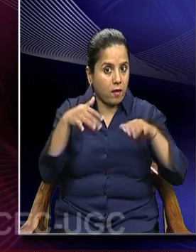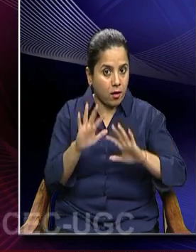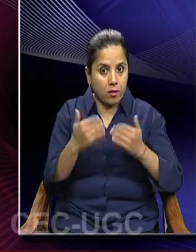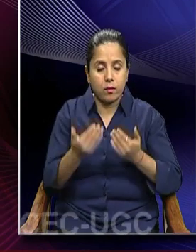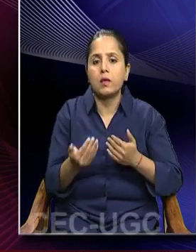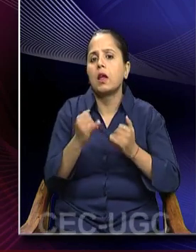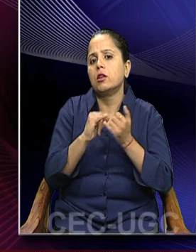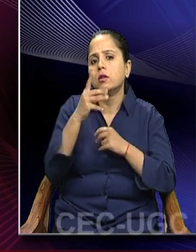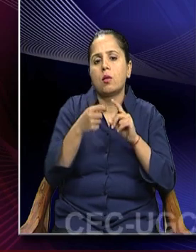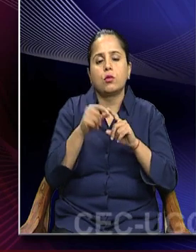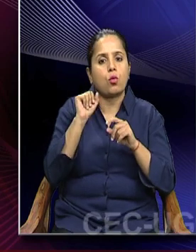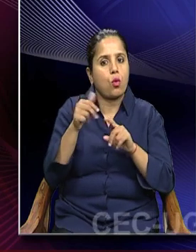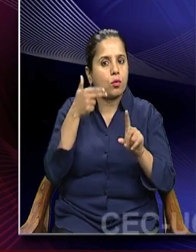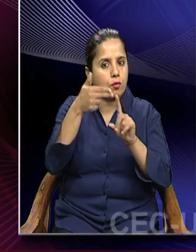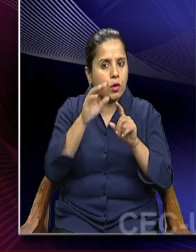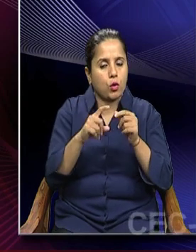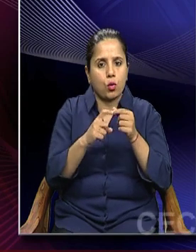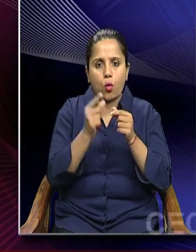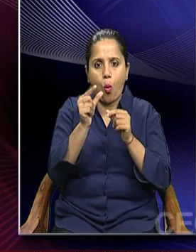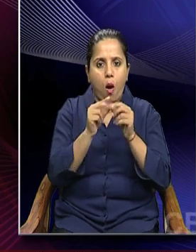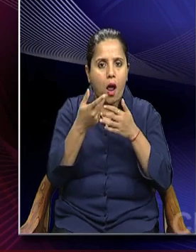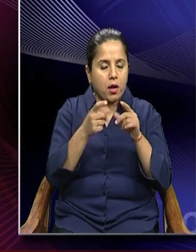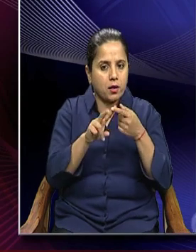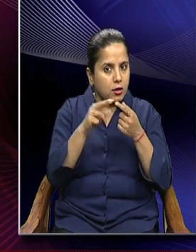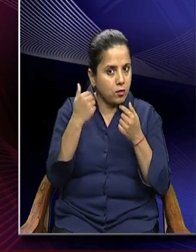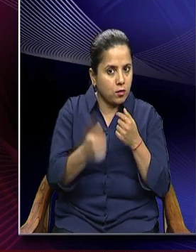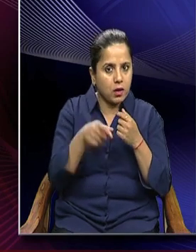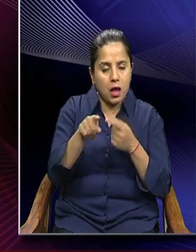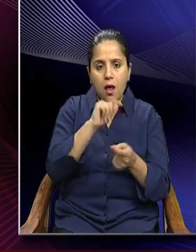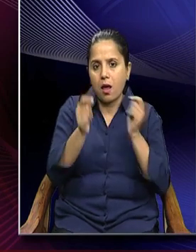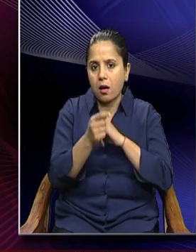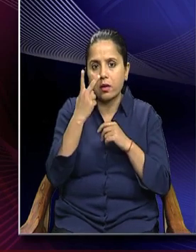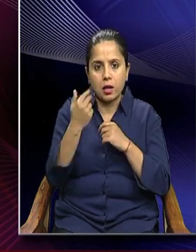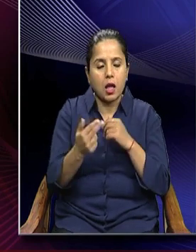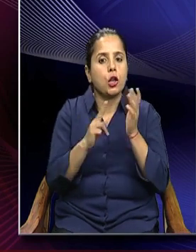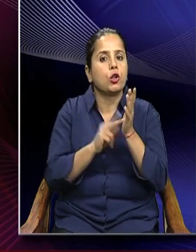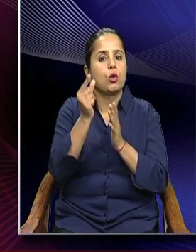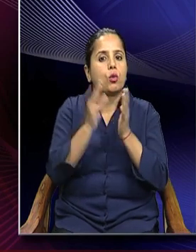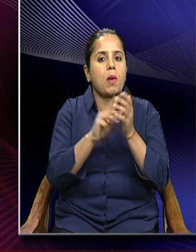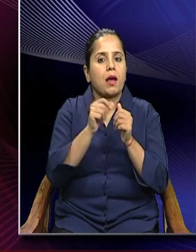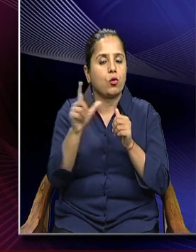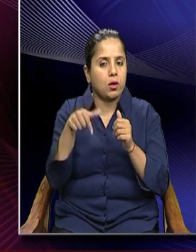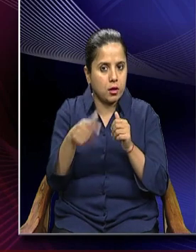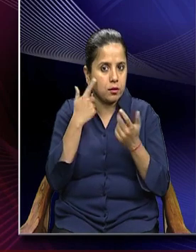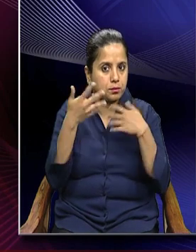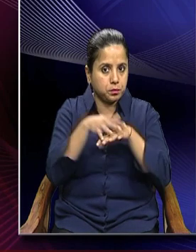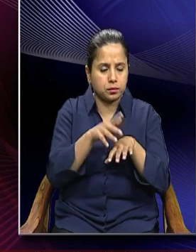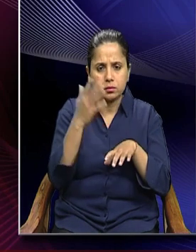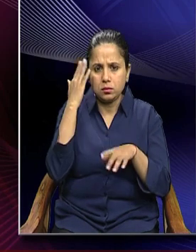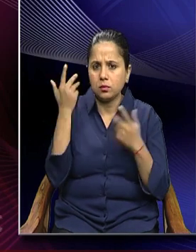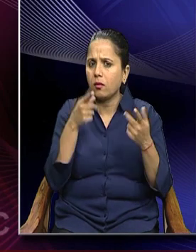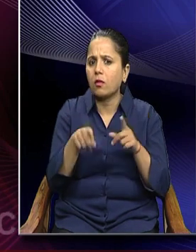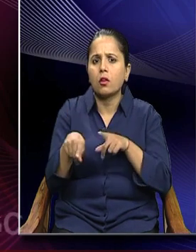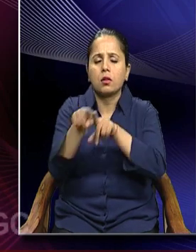been subjected to quantitative analysis by transforming them into numerical indicators. While it is uncommon